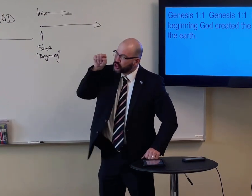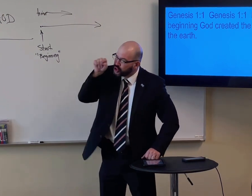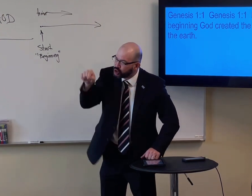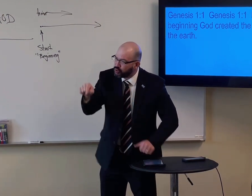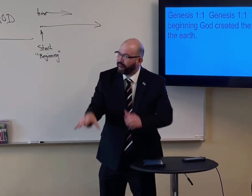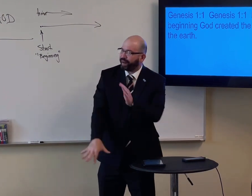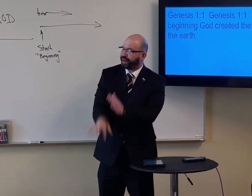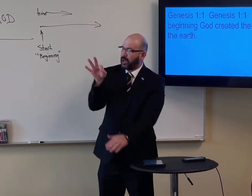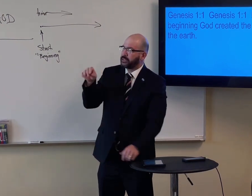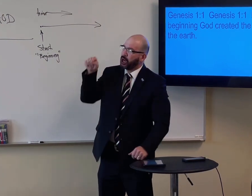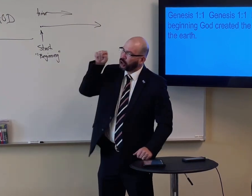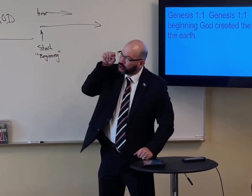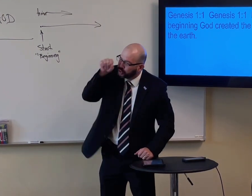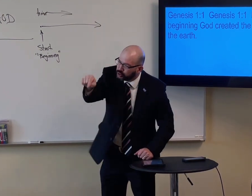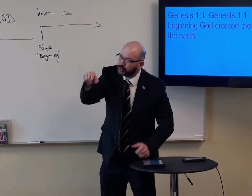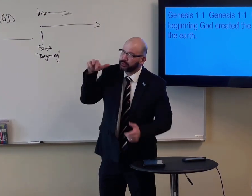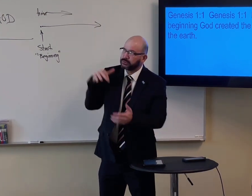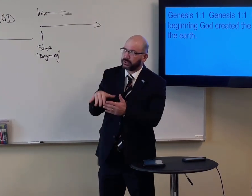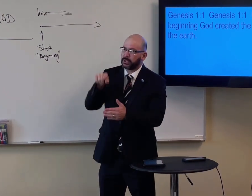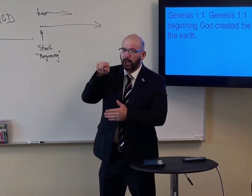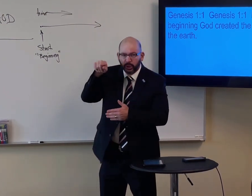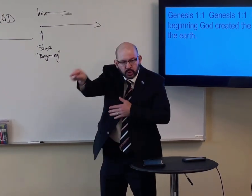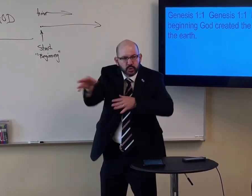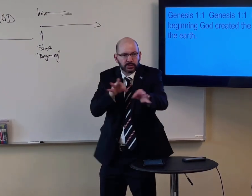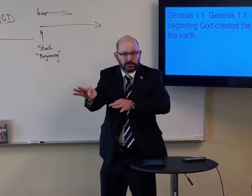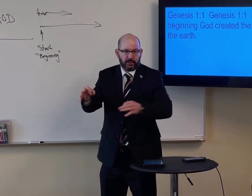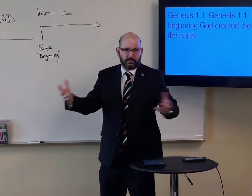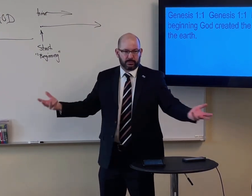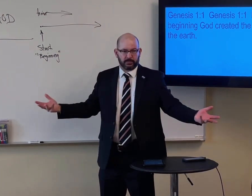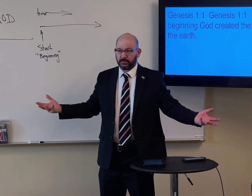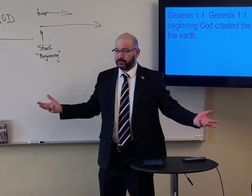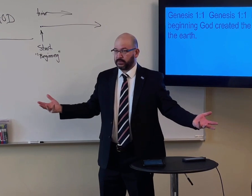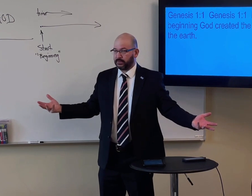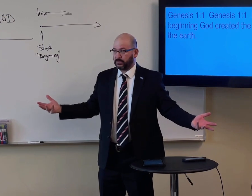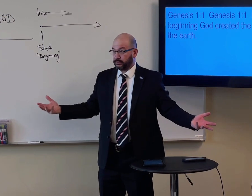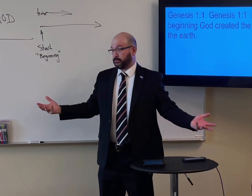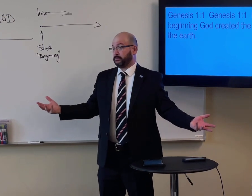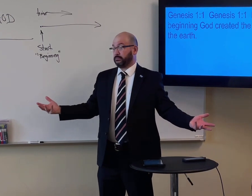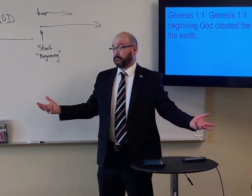decision. You find the answer yourself. You study yourself. And then you explain it to me.